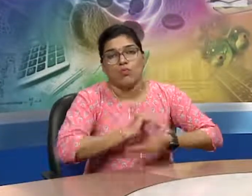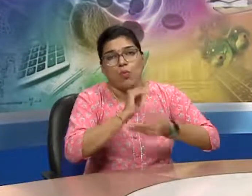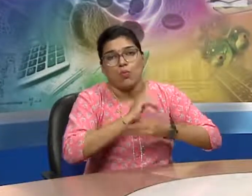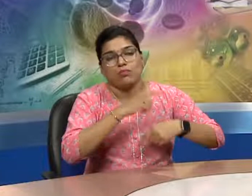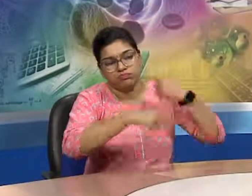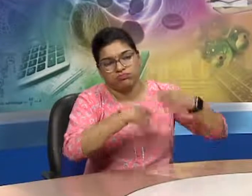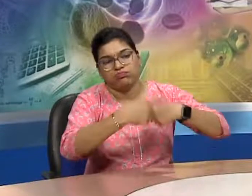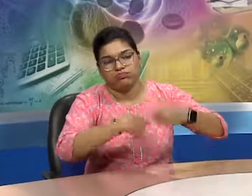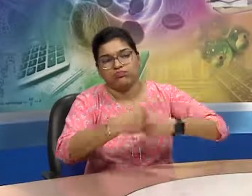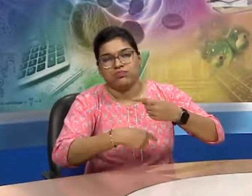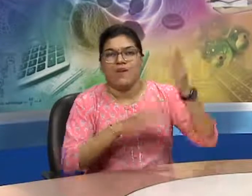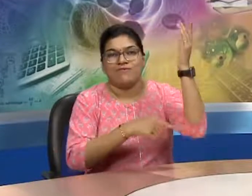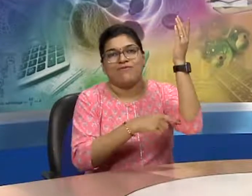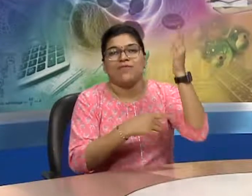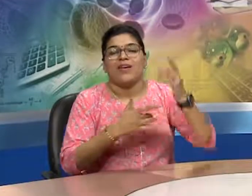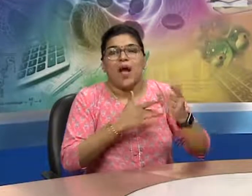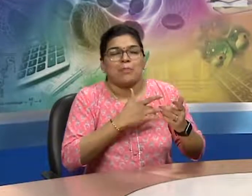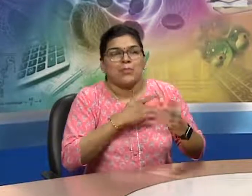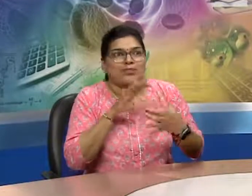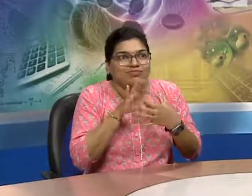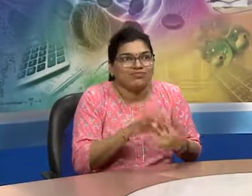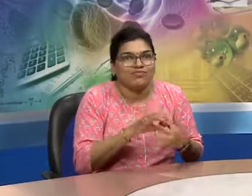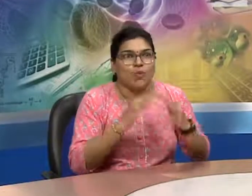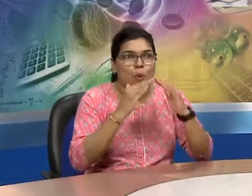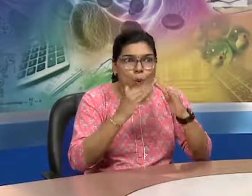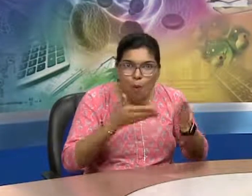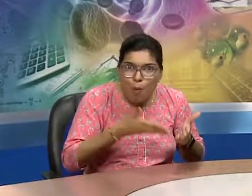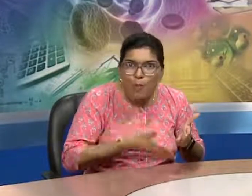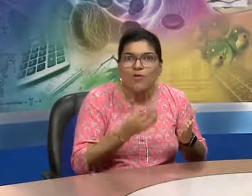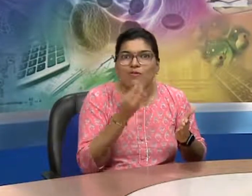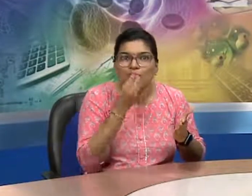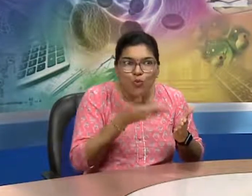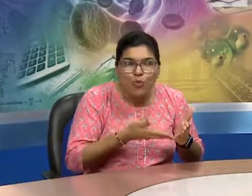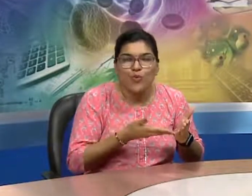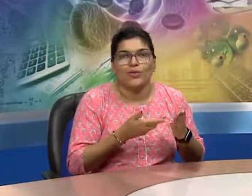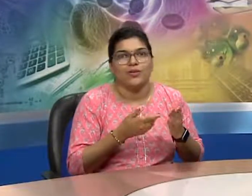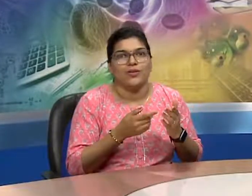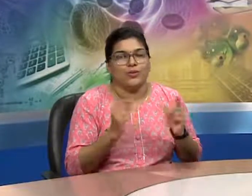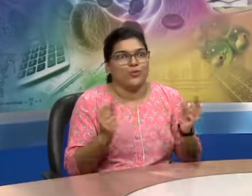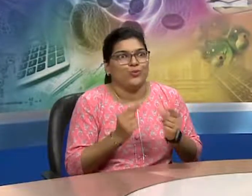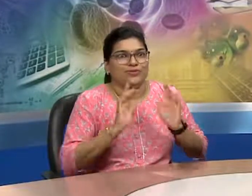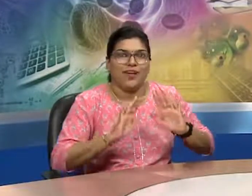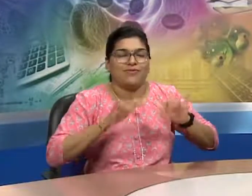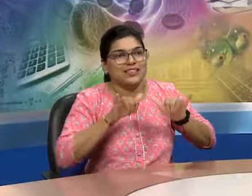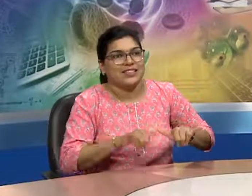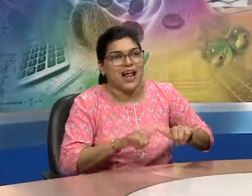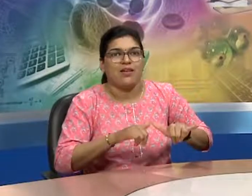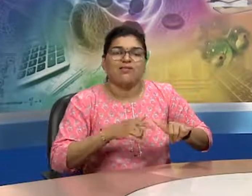its habitat for its survival and reproduction.